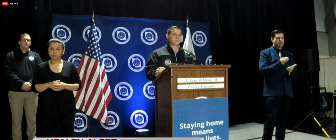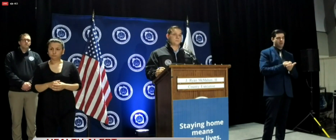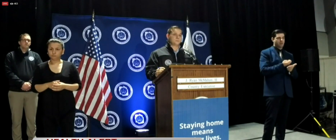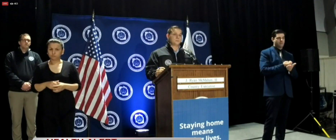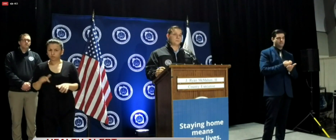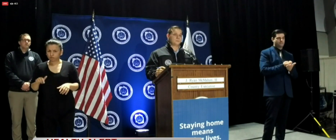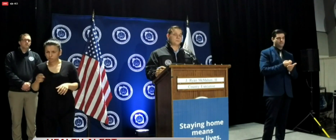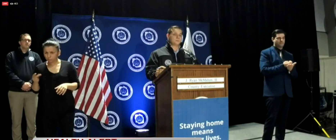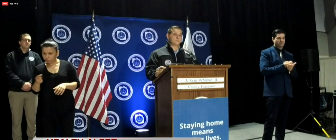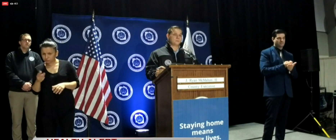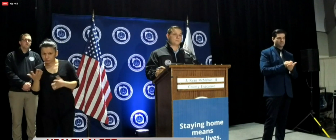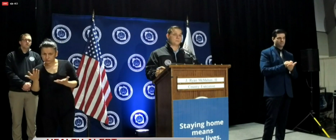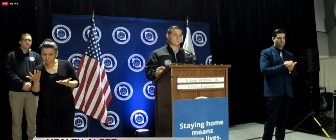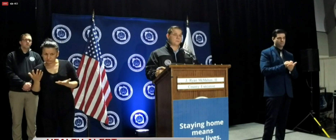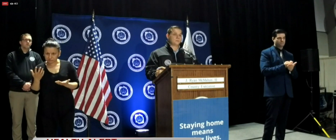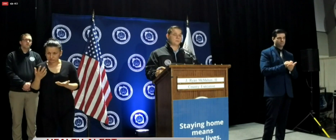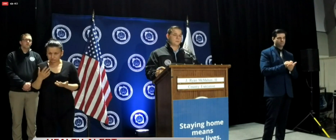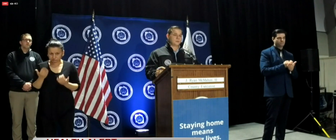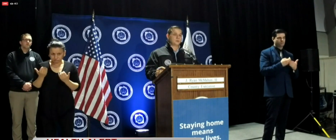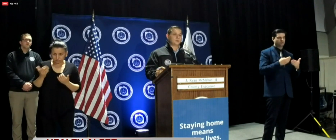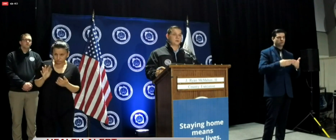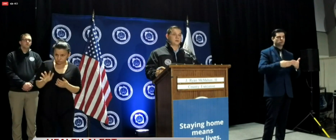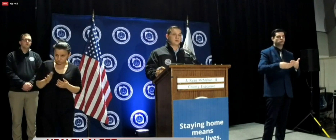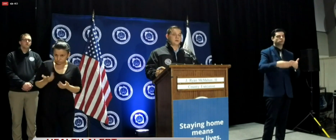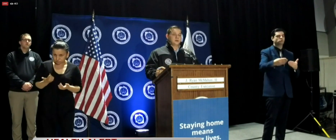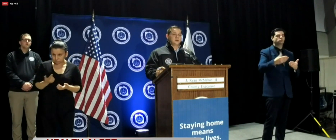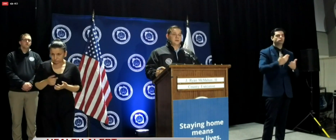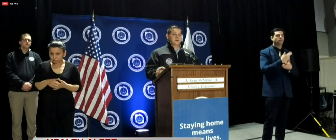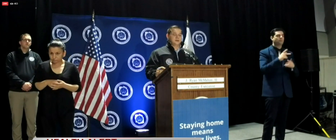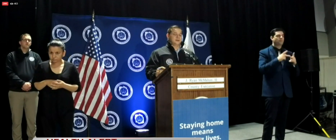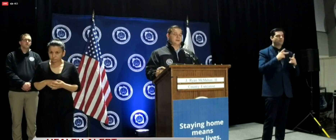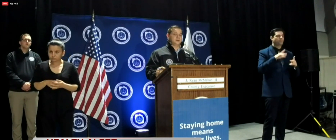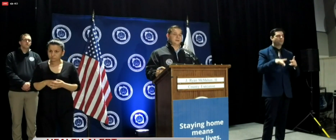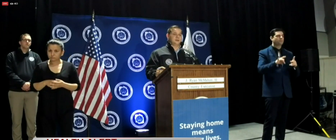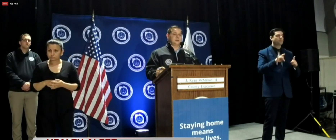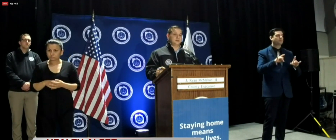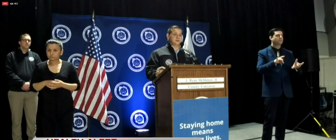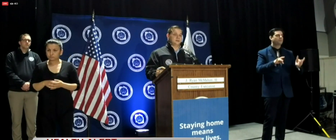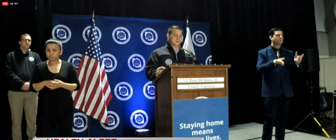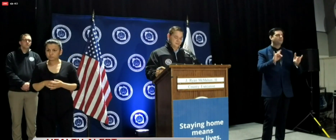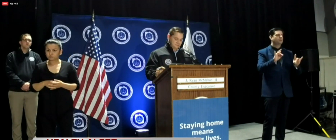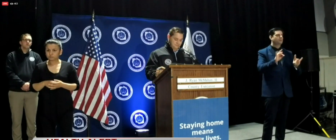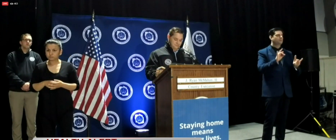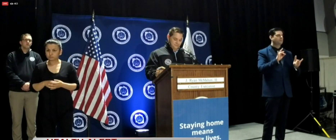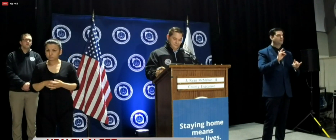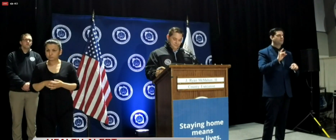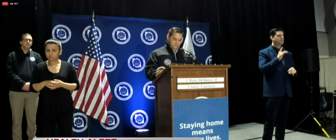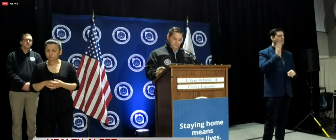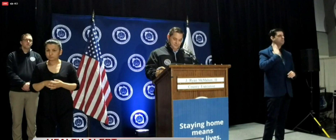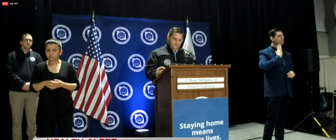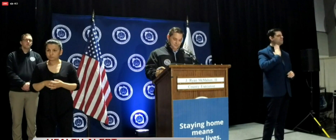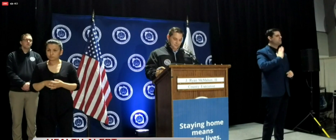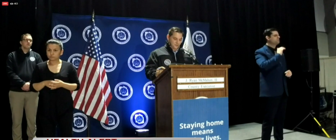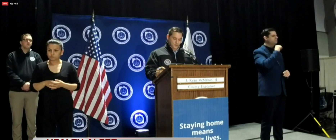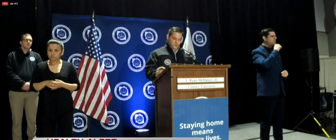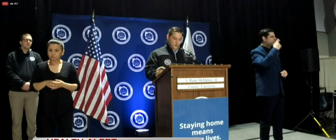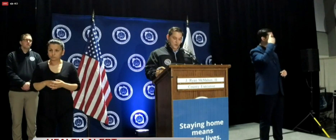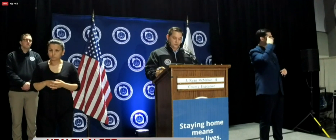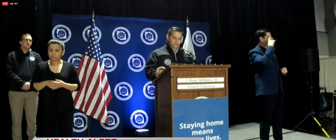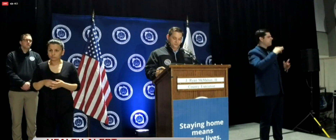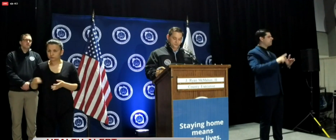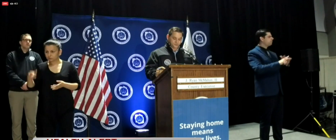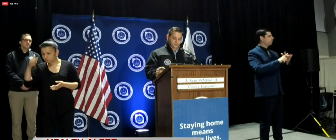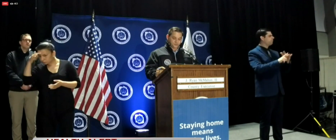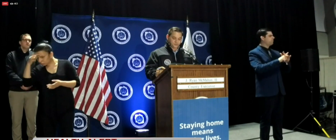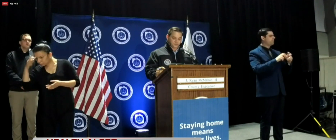new problem. You mentioned gaps. We find something new that we didn't think would be a problem 3 weeks ago, 2 weeks ago. Anything new come across your desk that